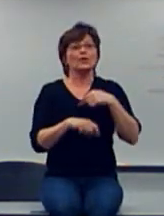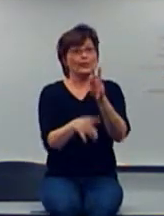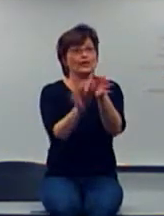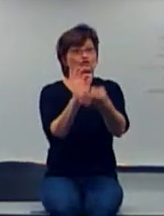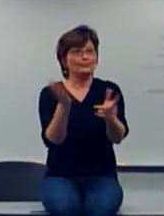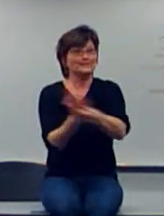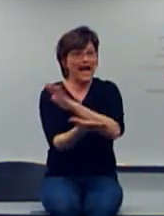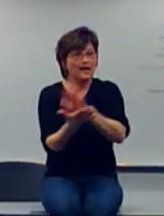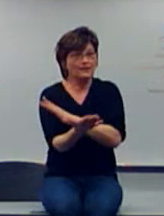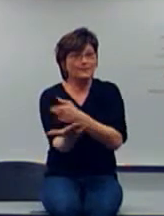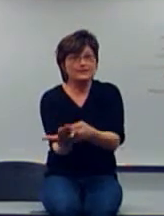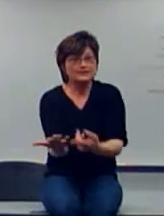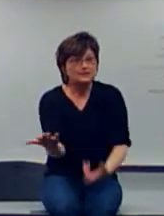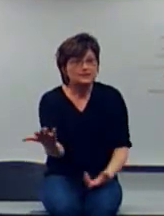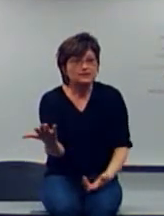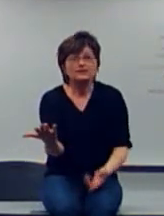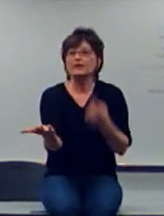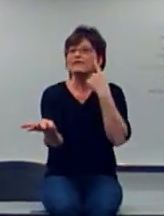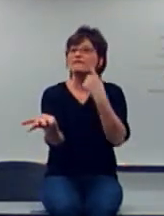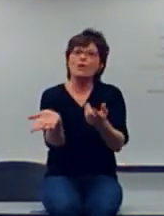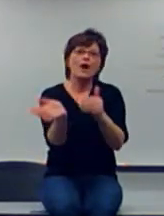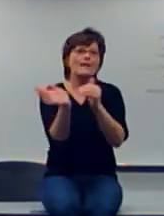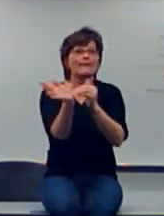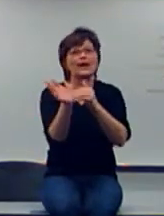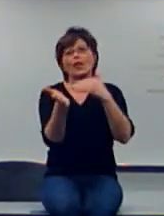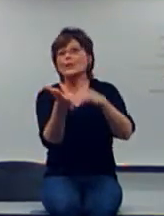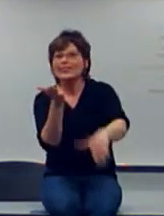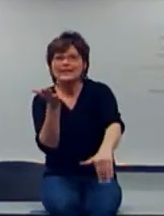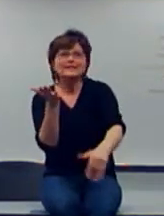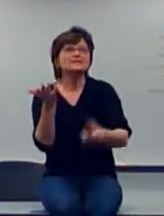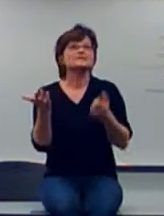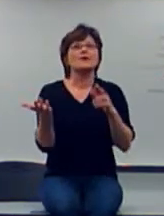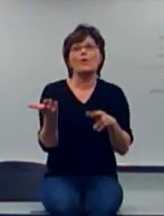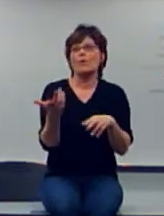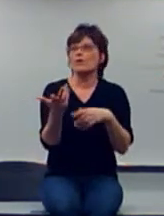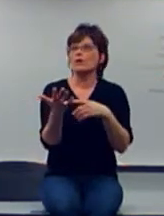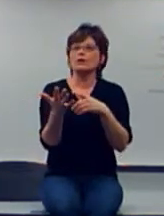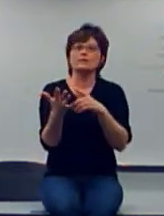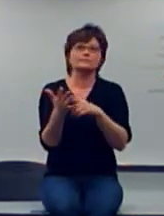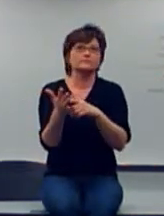And many interpreters said they use copies for medical,